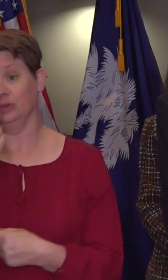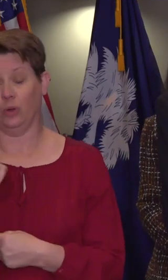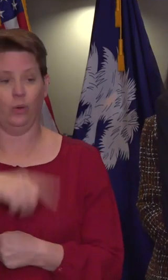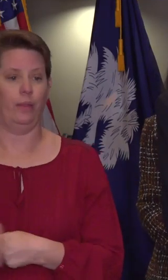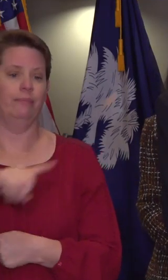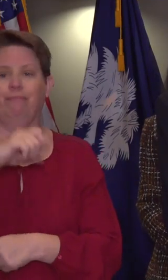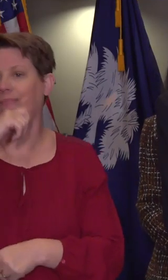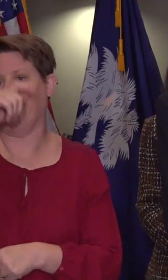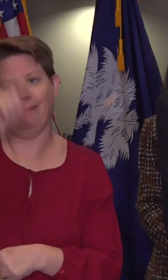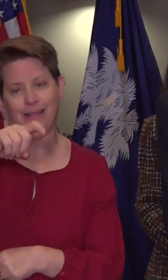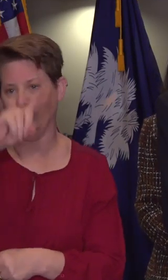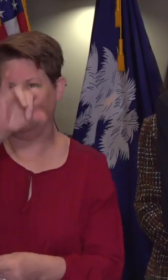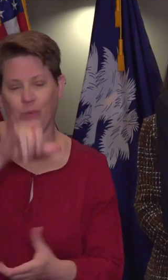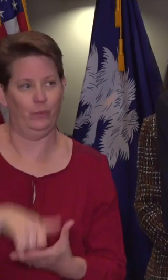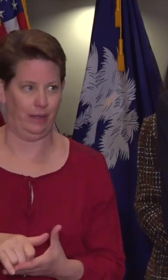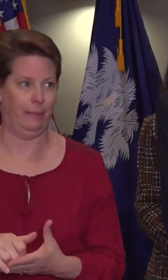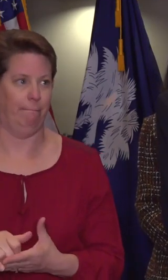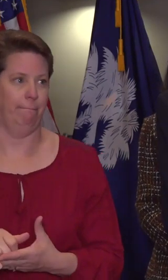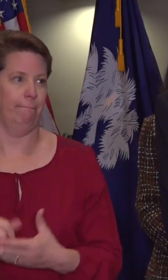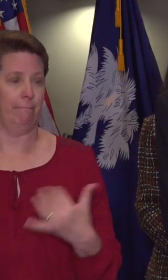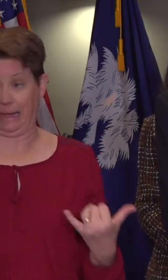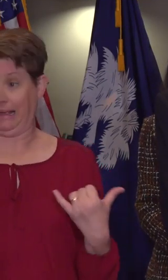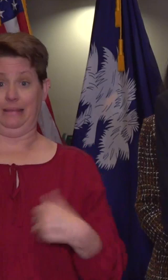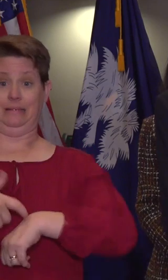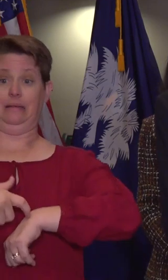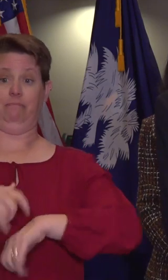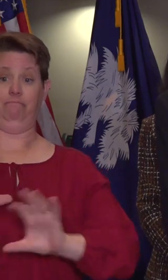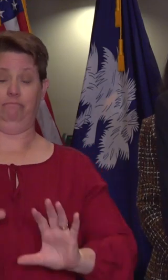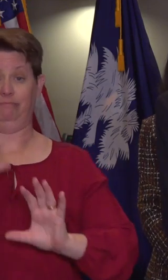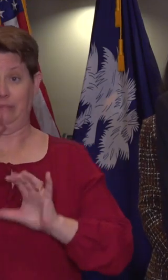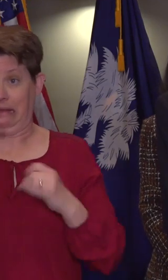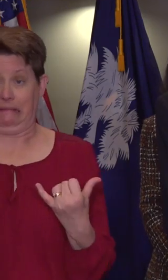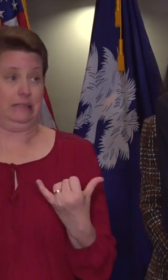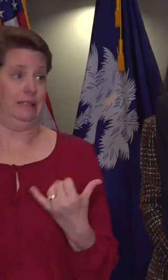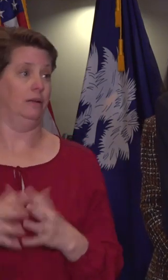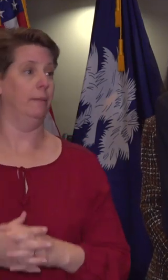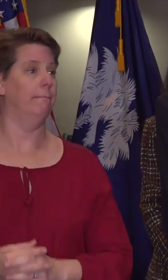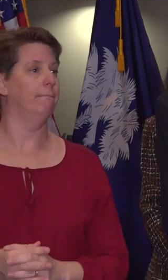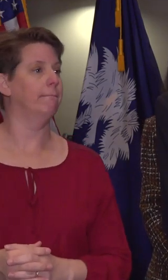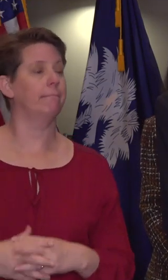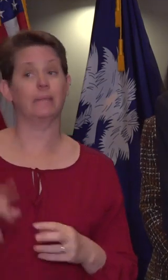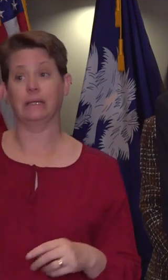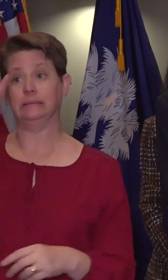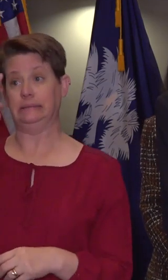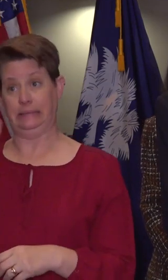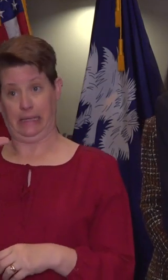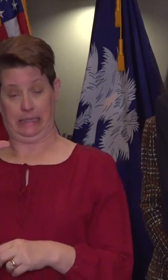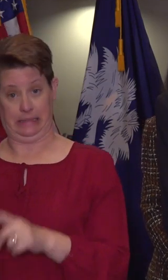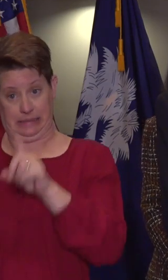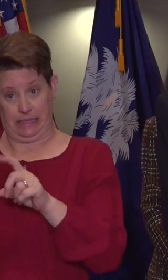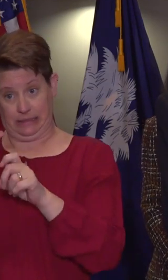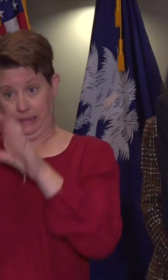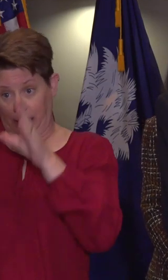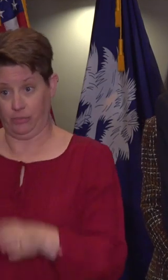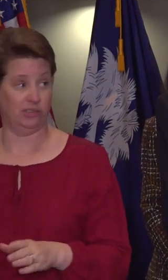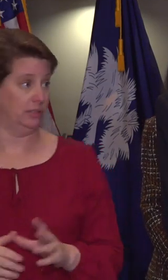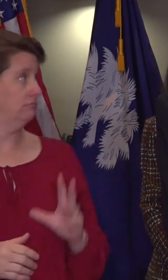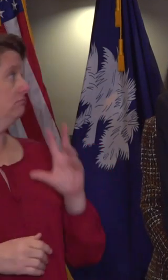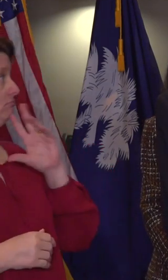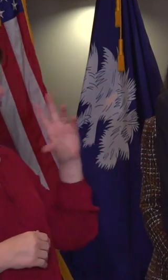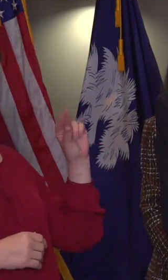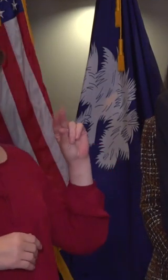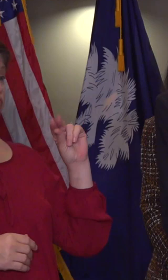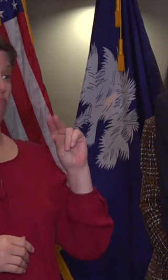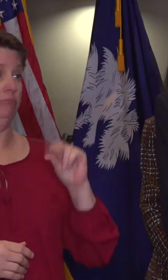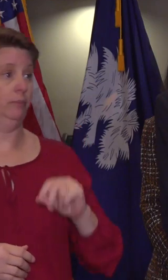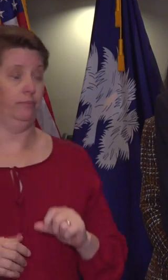that that was not a necessary step. Not a necessary step. Is DHEC testing the person that was mentioned in no. that press release?